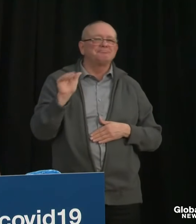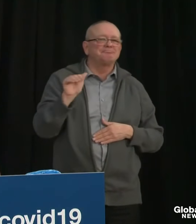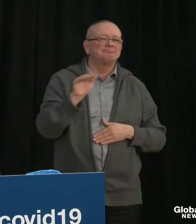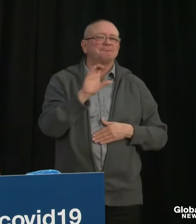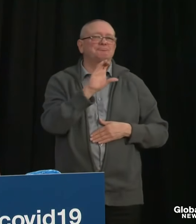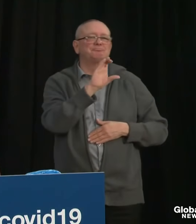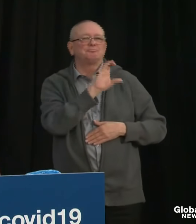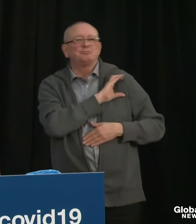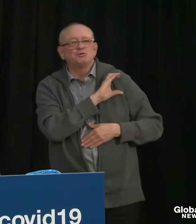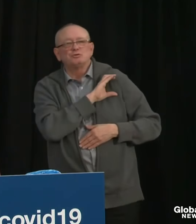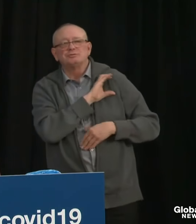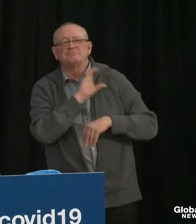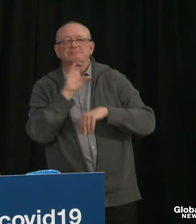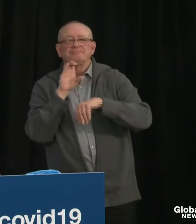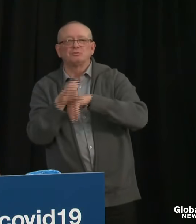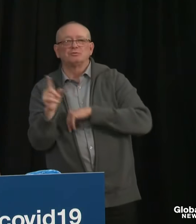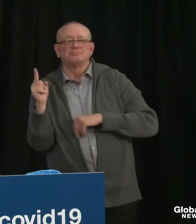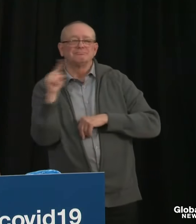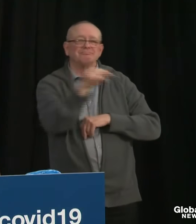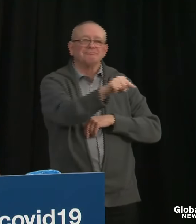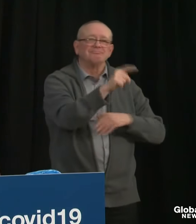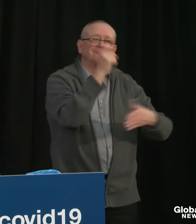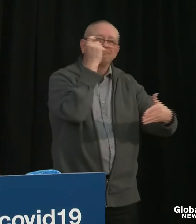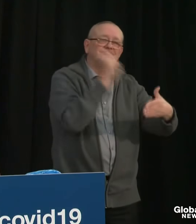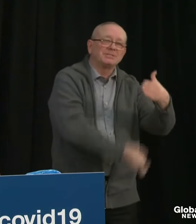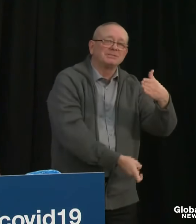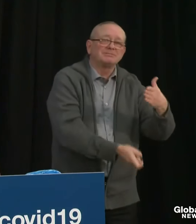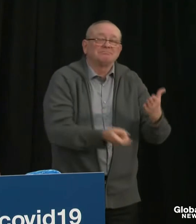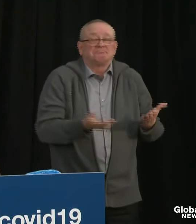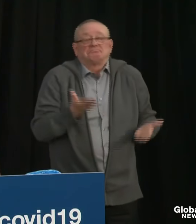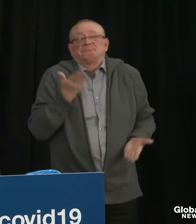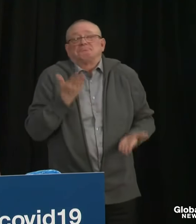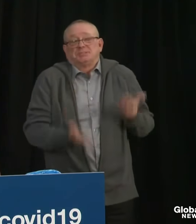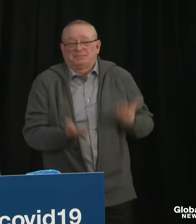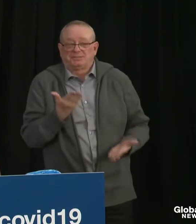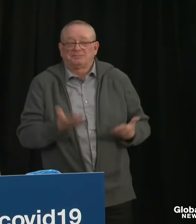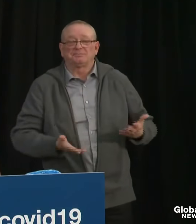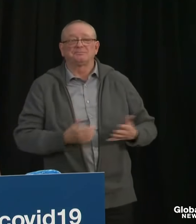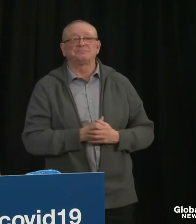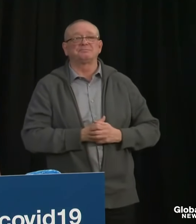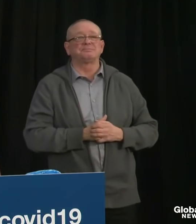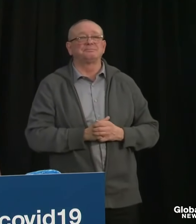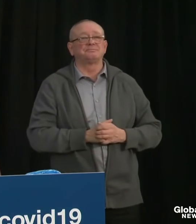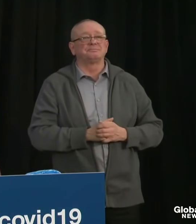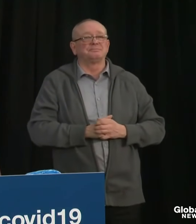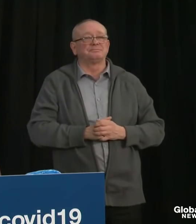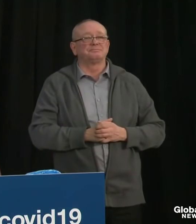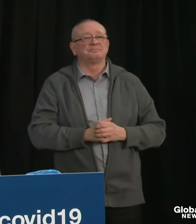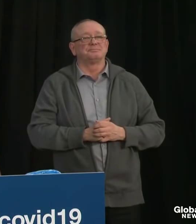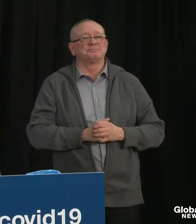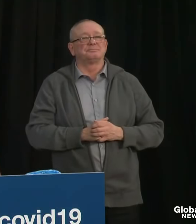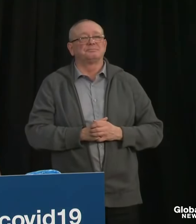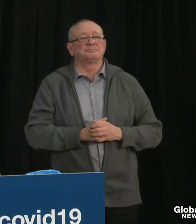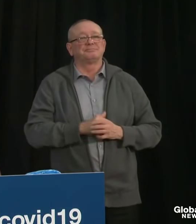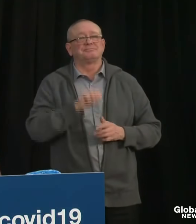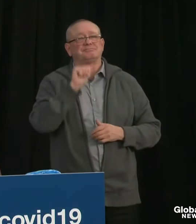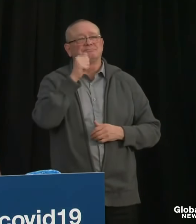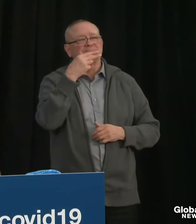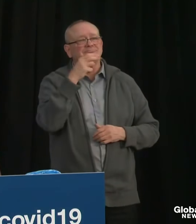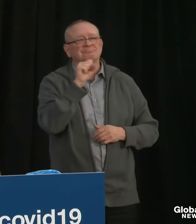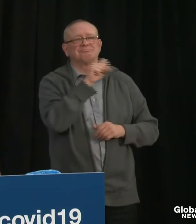guess, is that in my opinion, COVID-19 has given us an opportunity to make choices about how we care for each